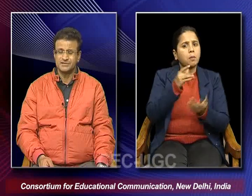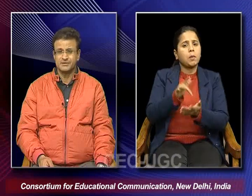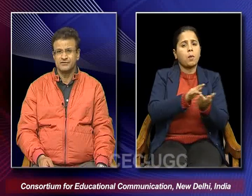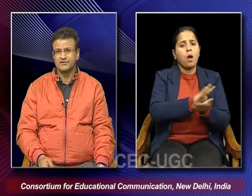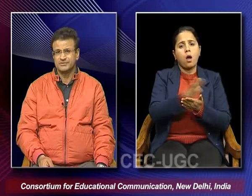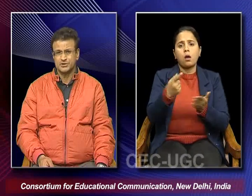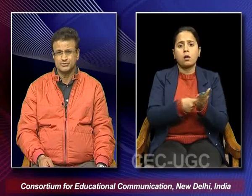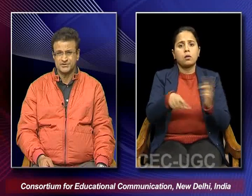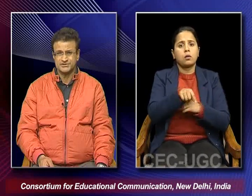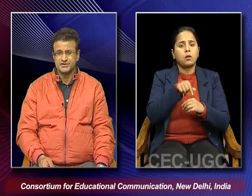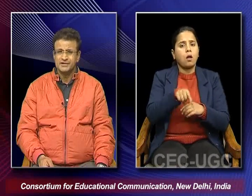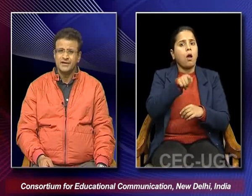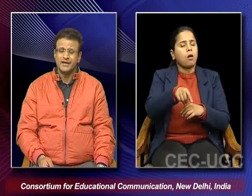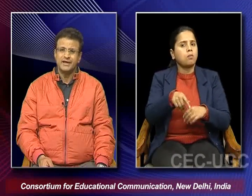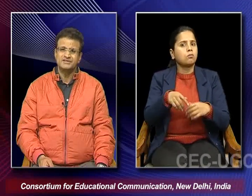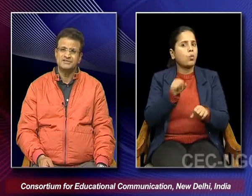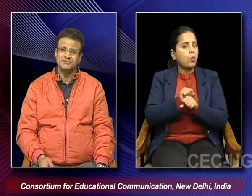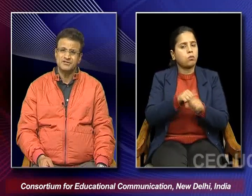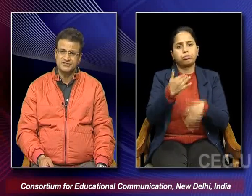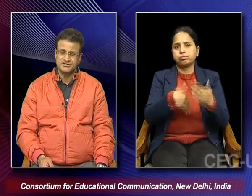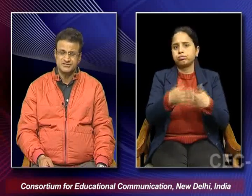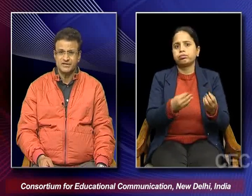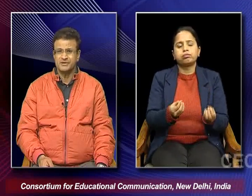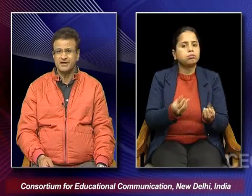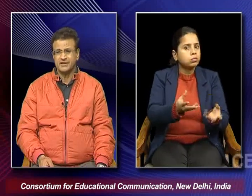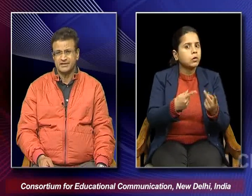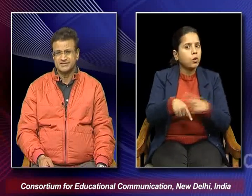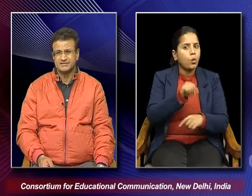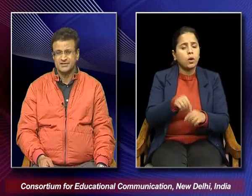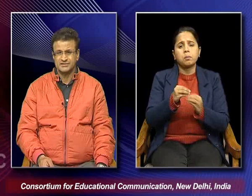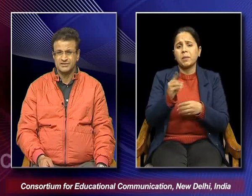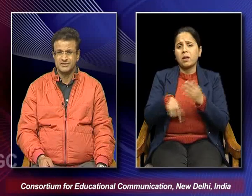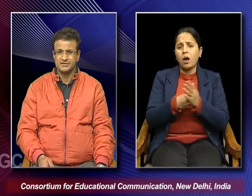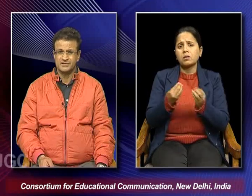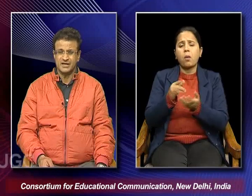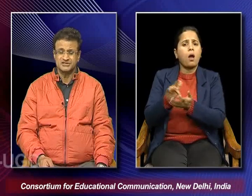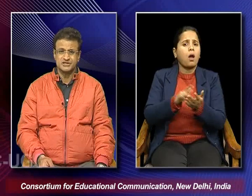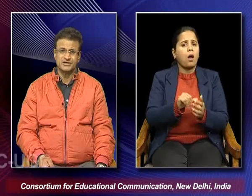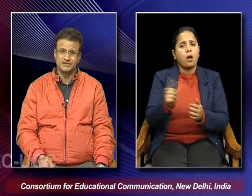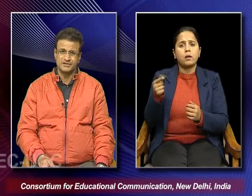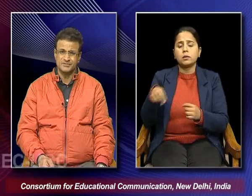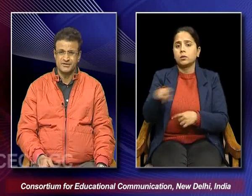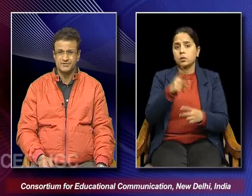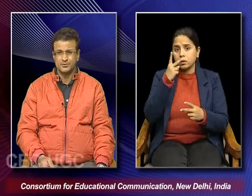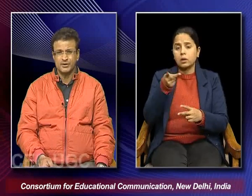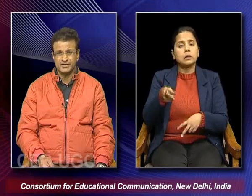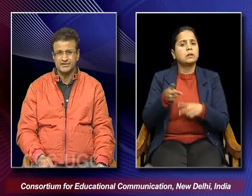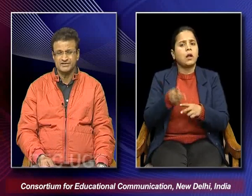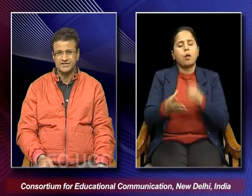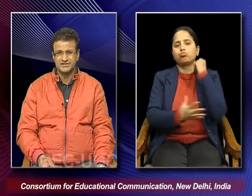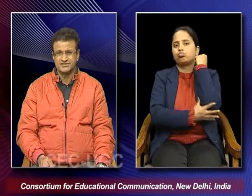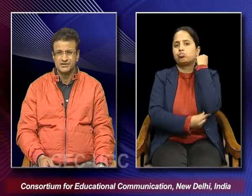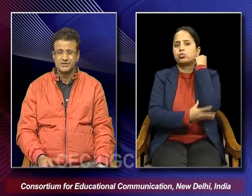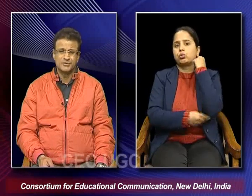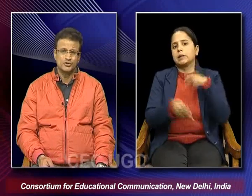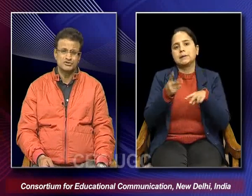Haryana, they became very prosperous, and some other regions like Bihar, etc., they largely remained poor in that